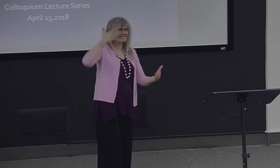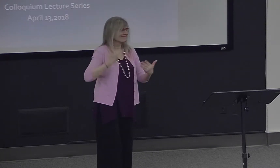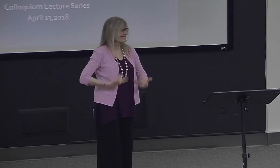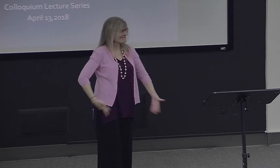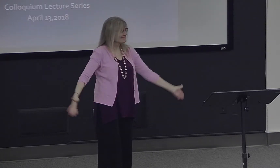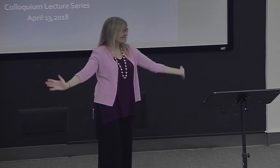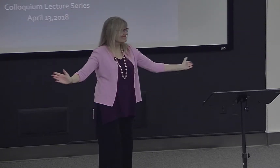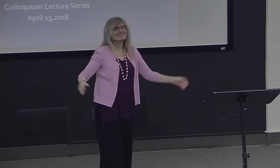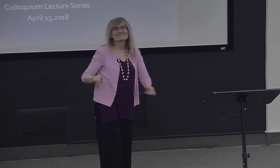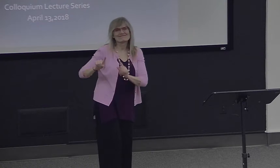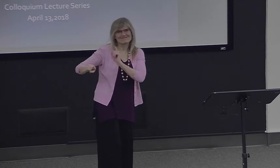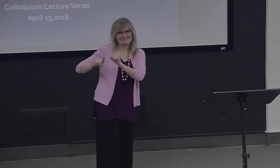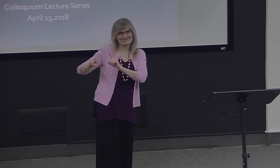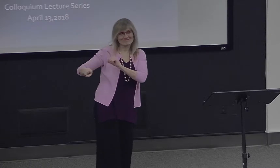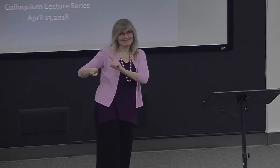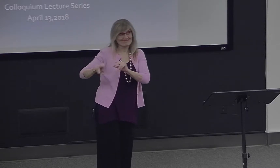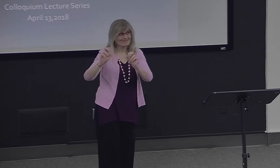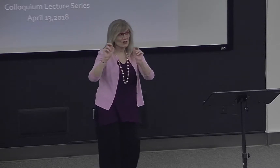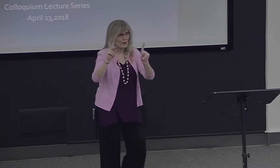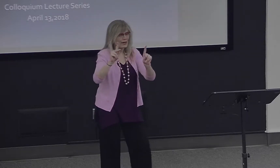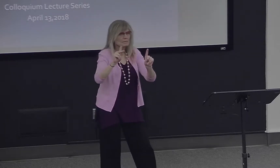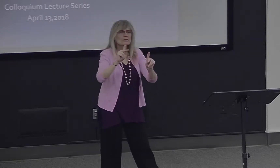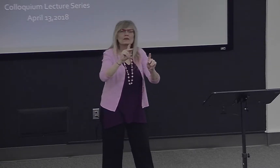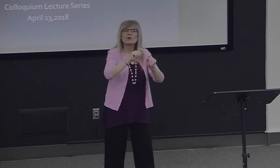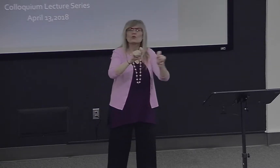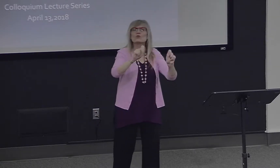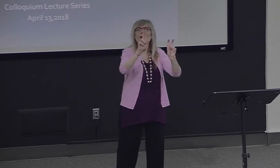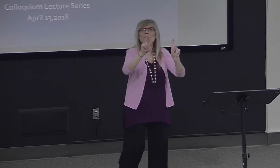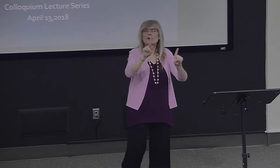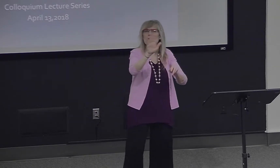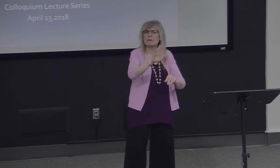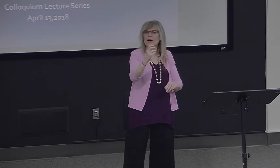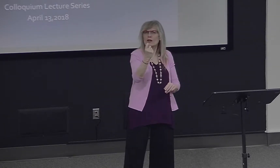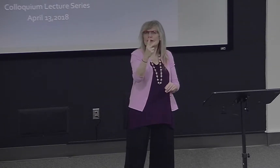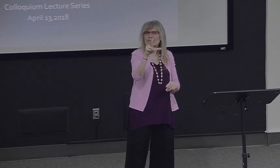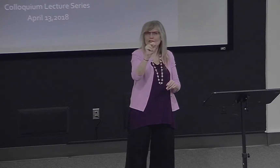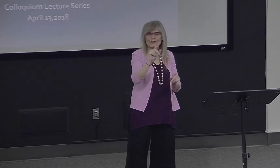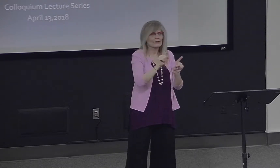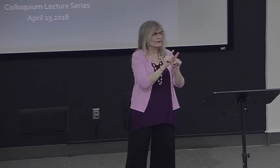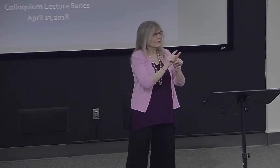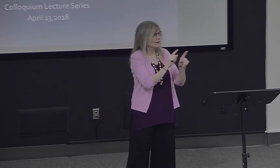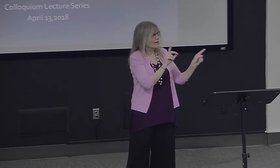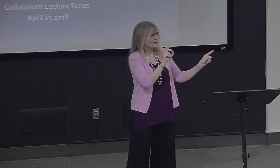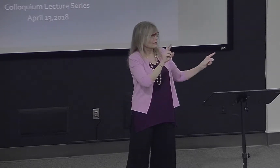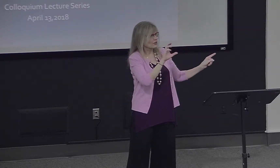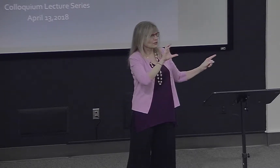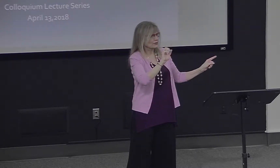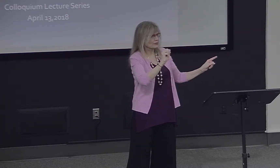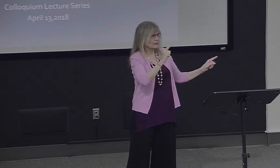the front of the stage in order to ask your question. We will wrap up at about